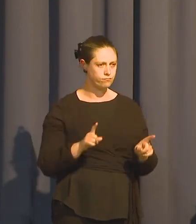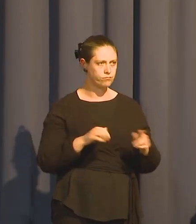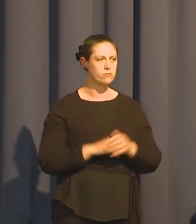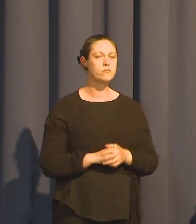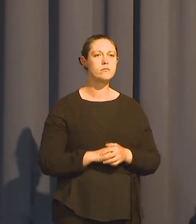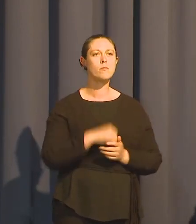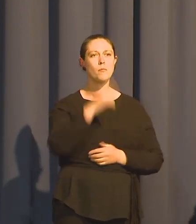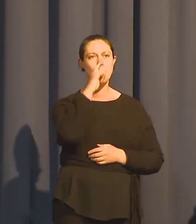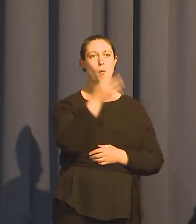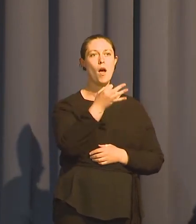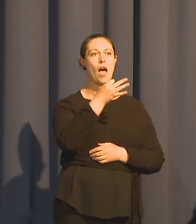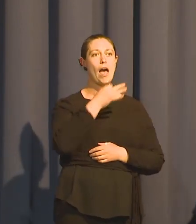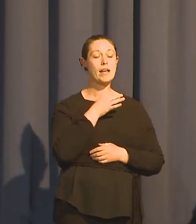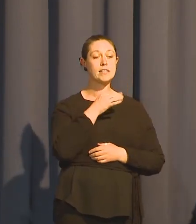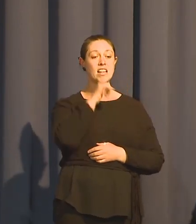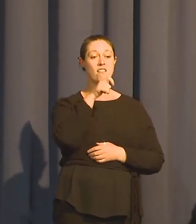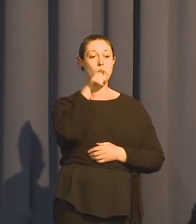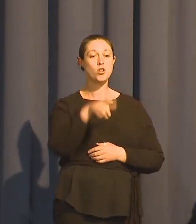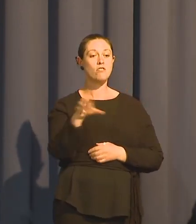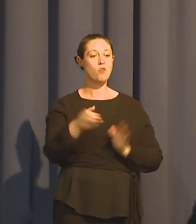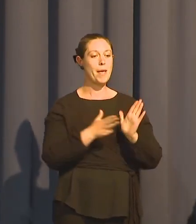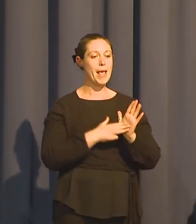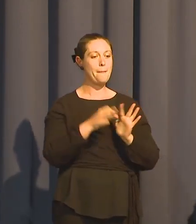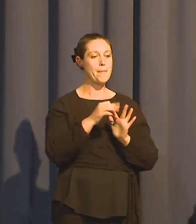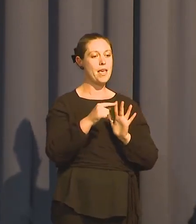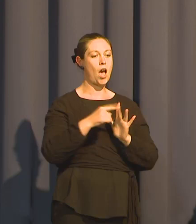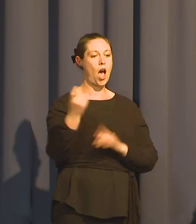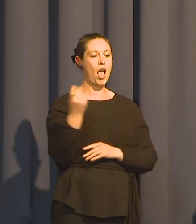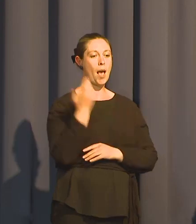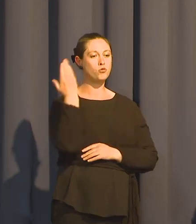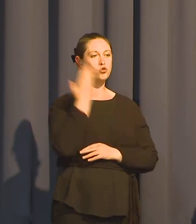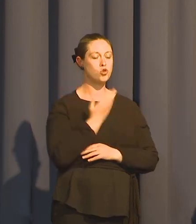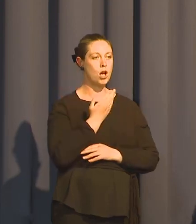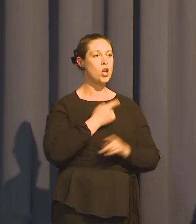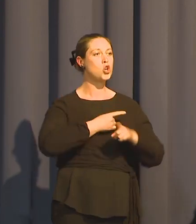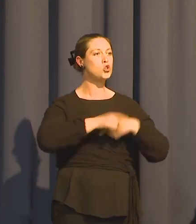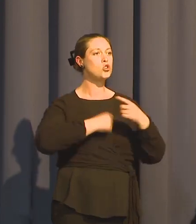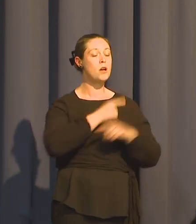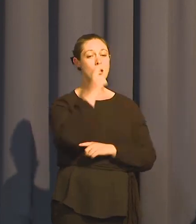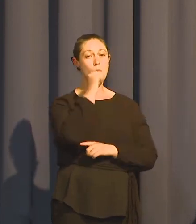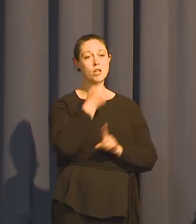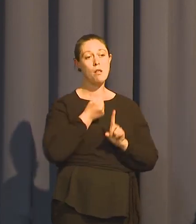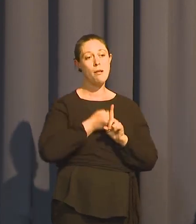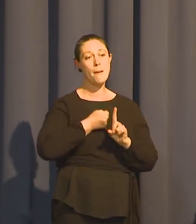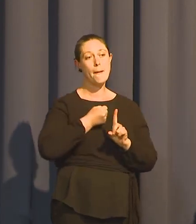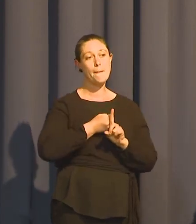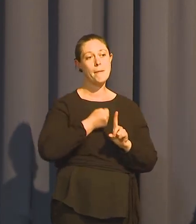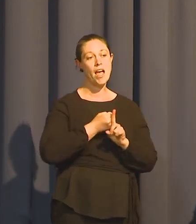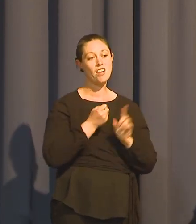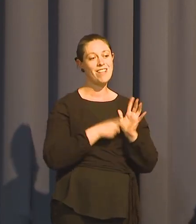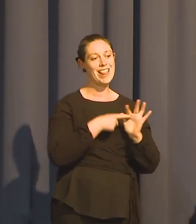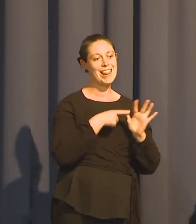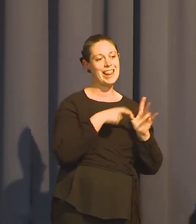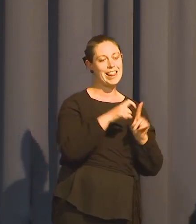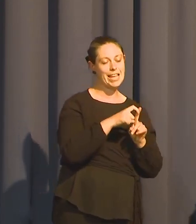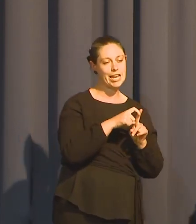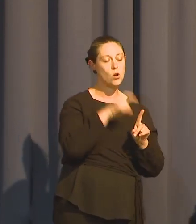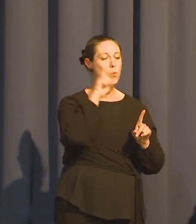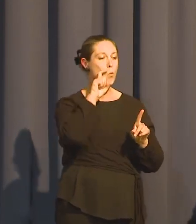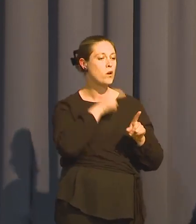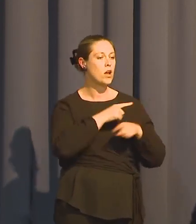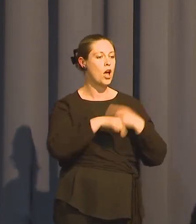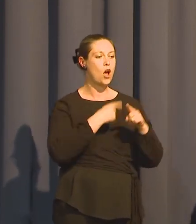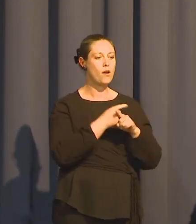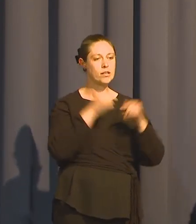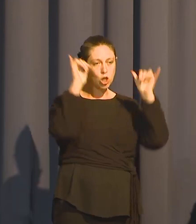were asked if we could have someone from MPI here this evening to comment on the potential effect of lead in water on